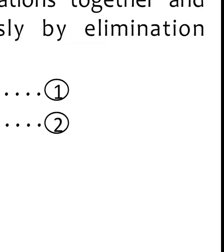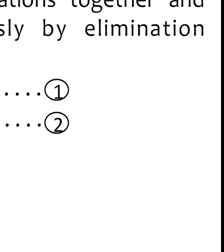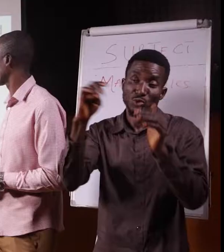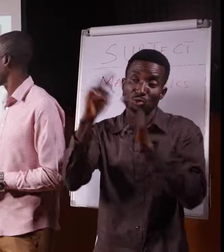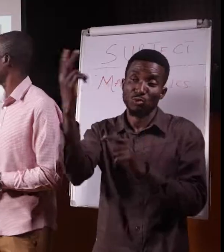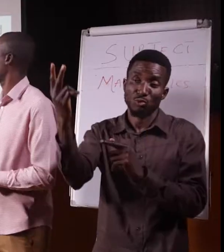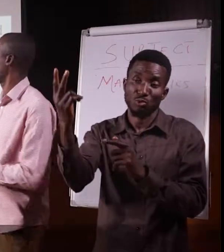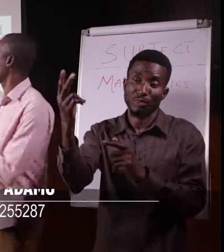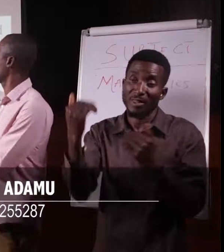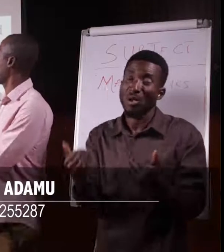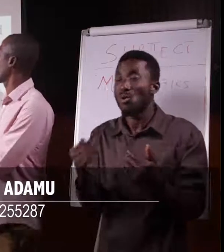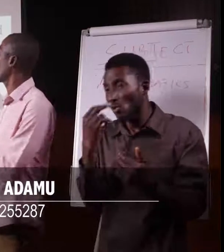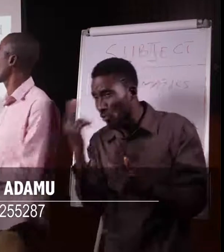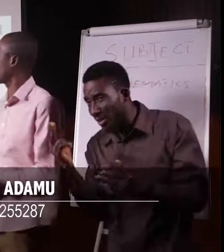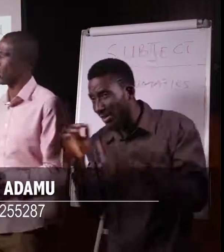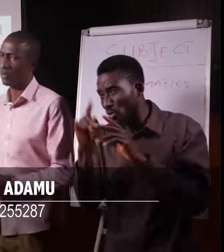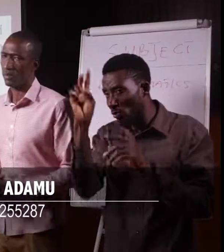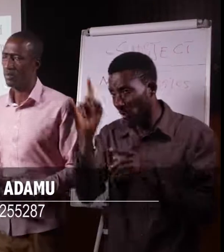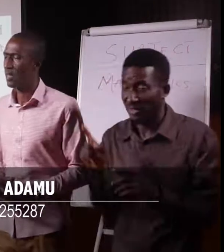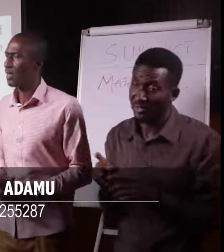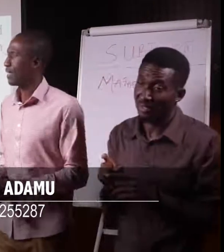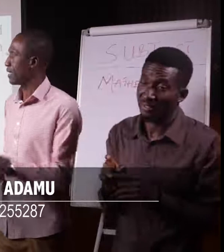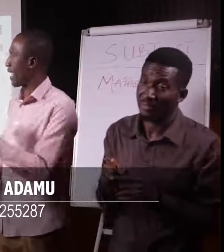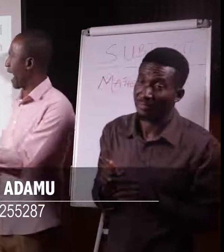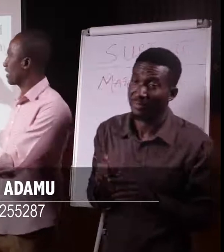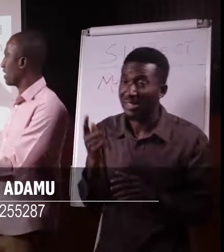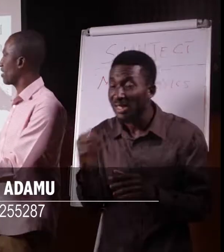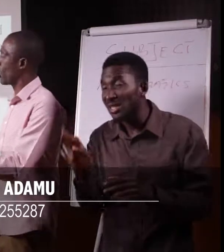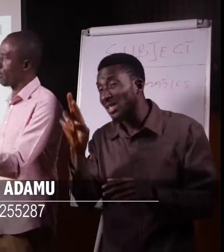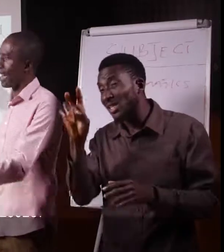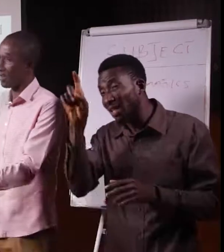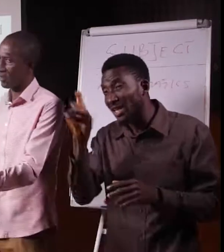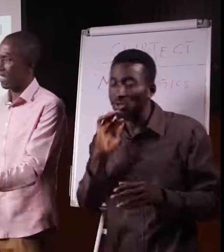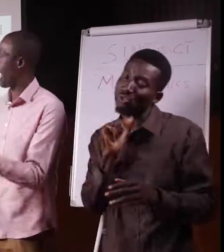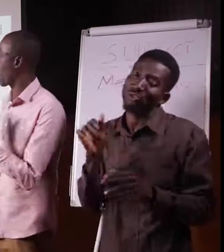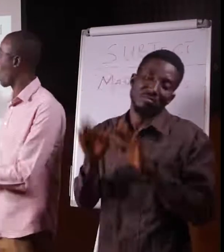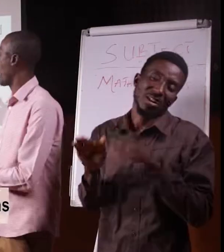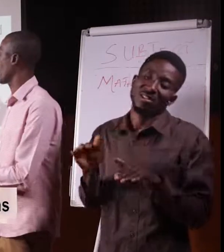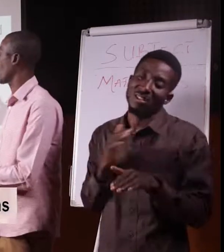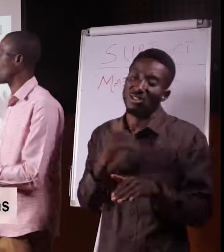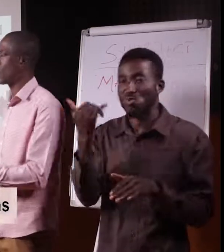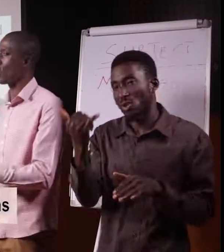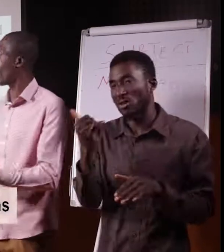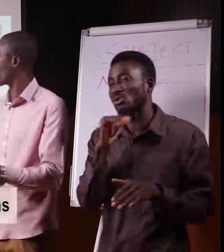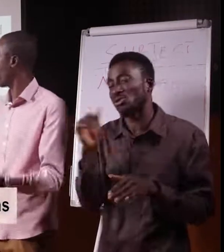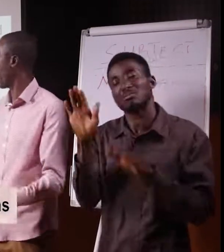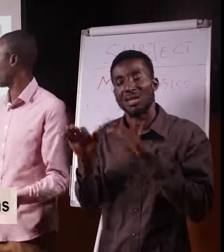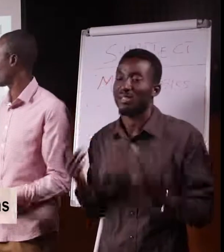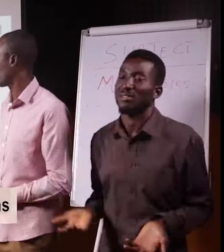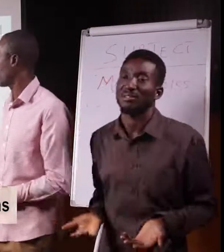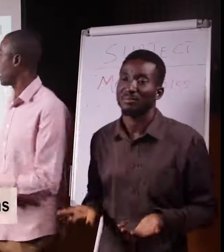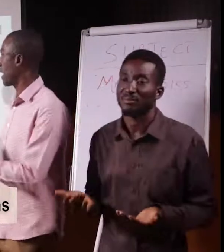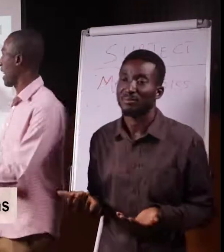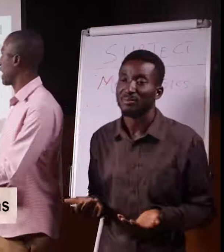2. Now, when you look at the two equations, the x is not balanced and the y is also not